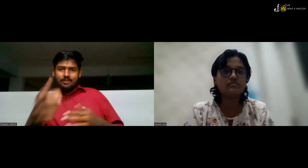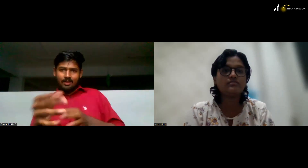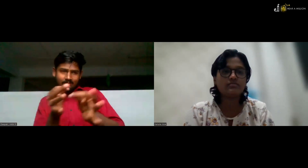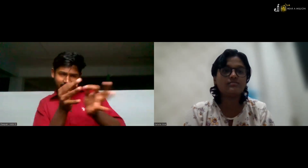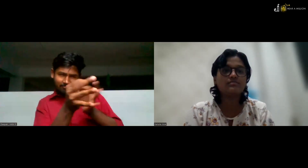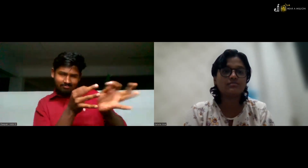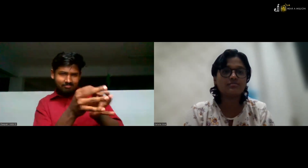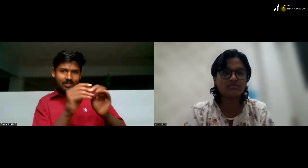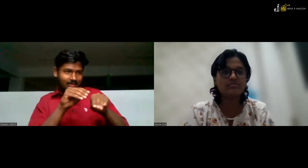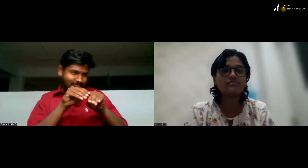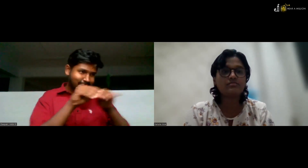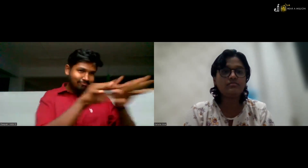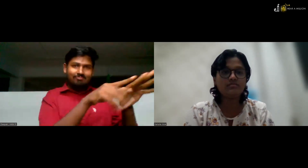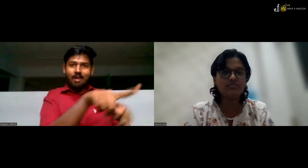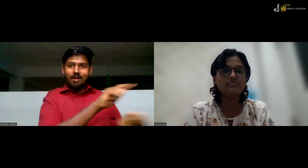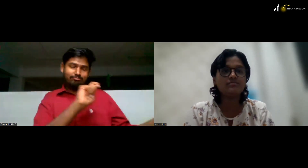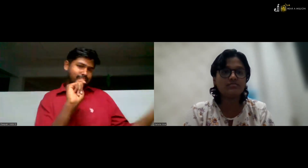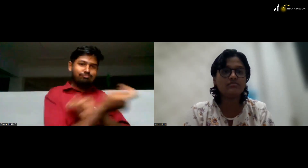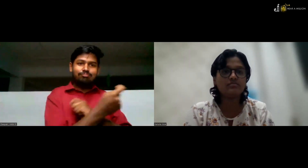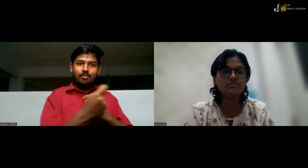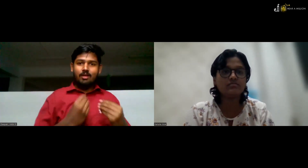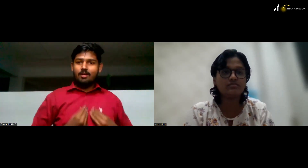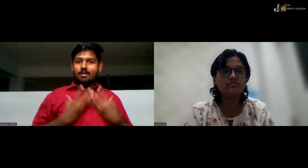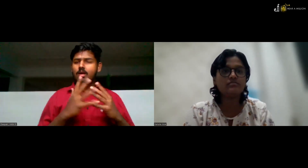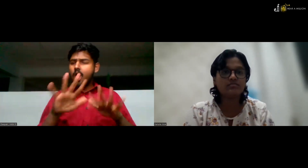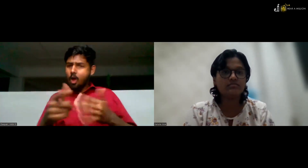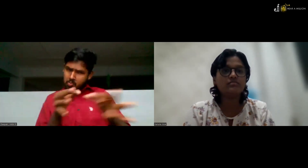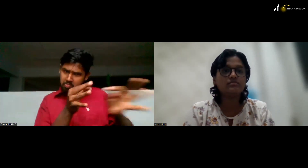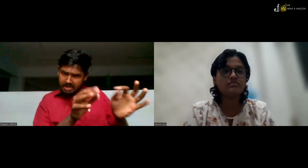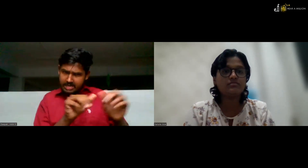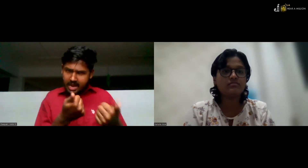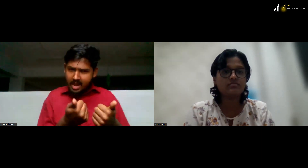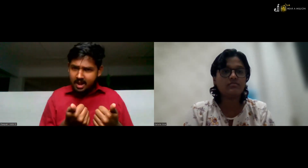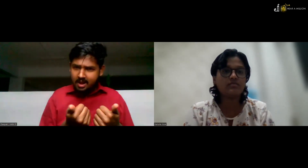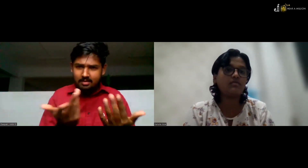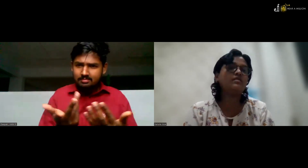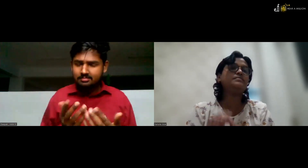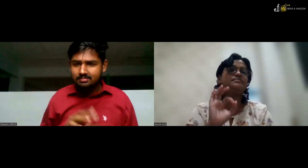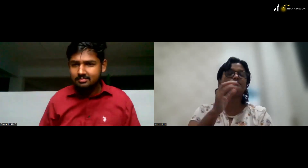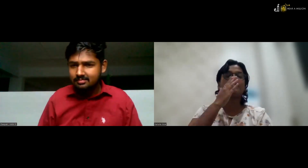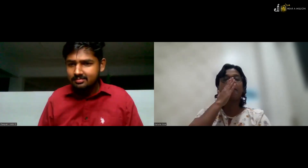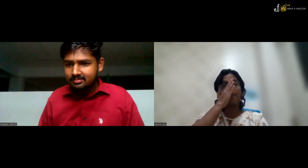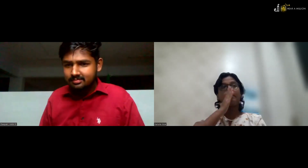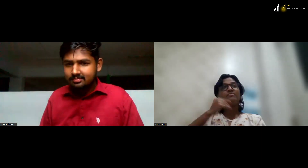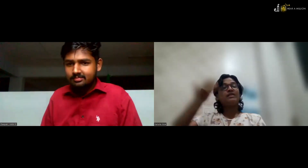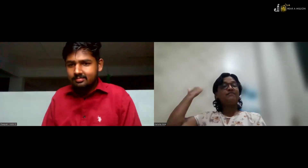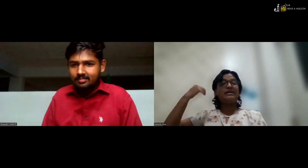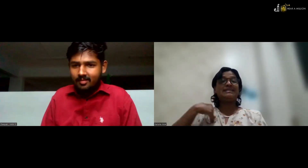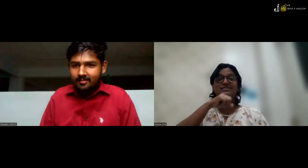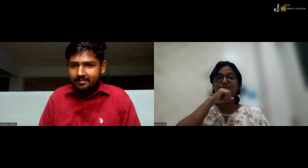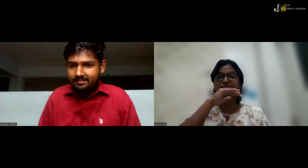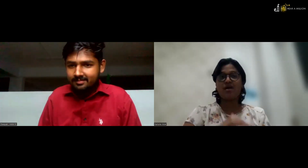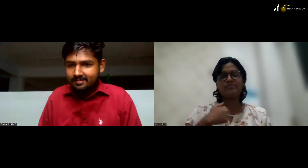other women. So would you like to explain, and would you like to spread the awareness to them? Will it be possible for